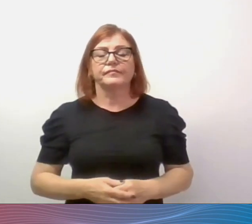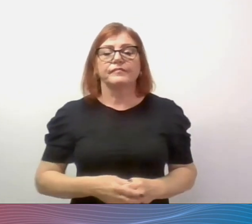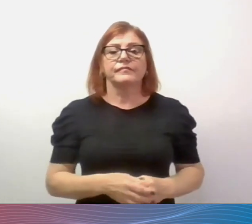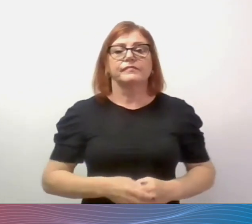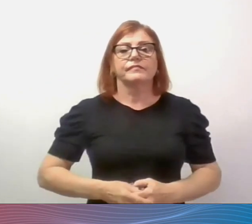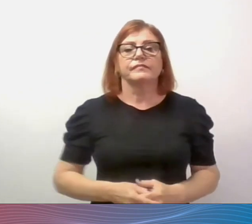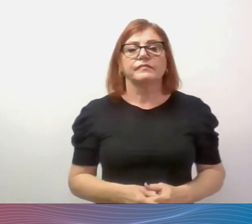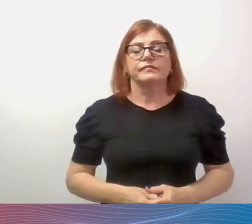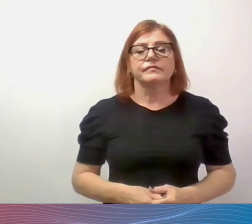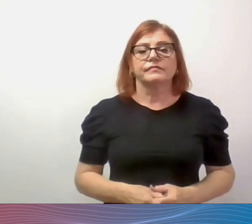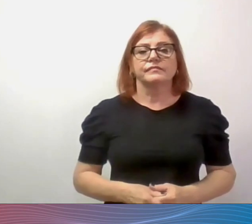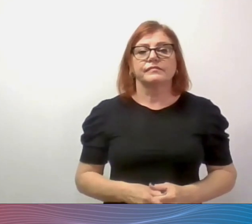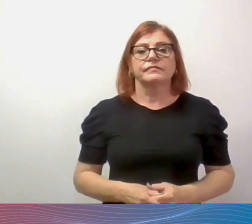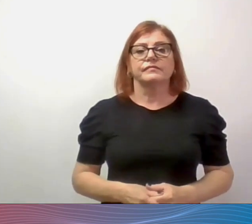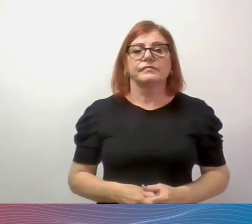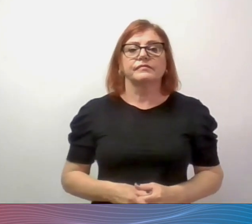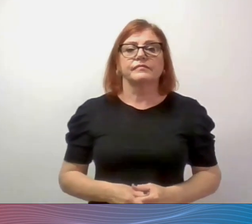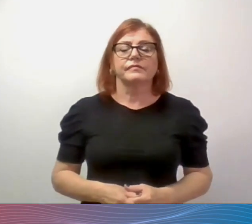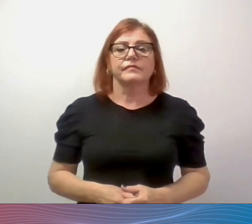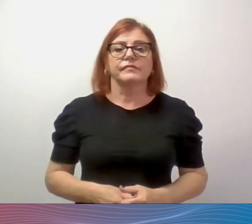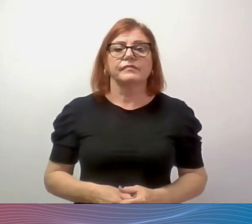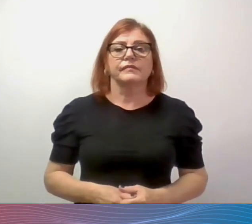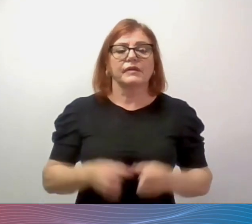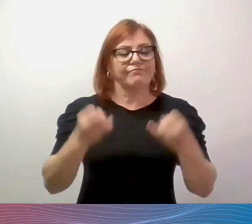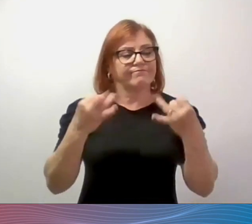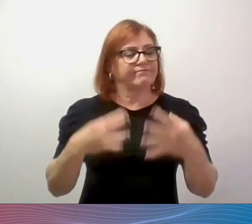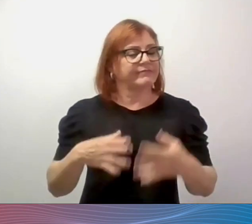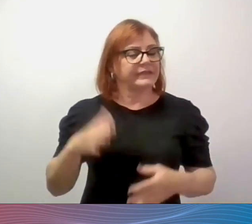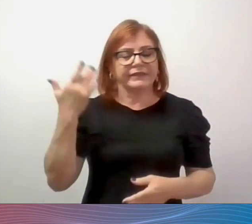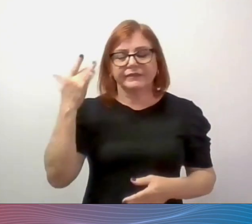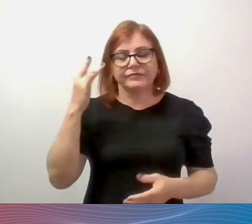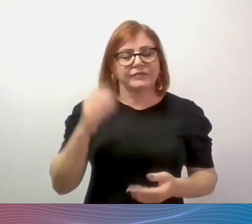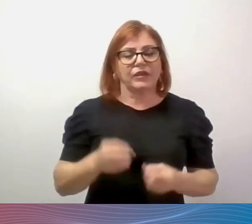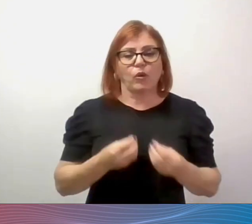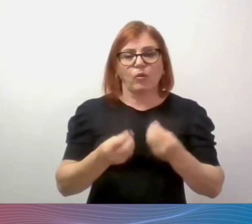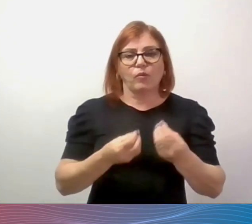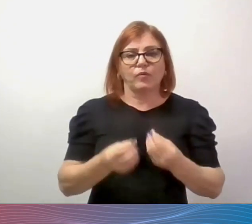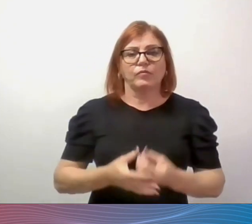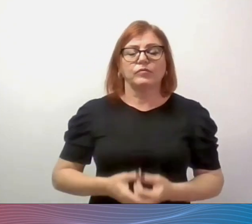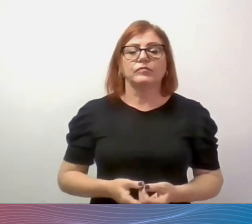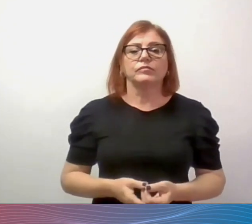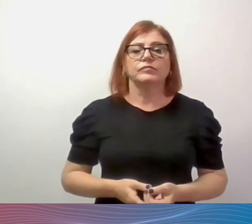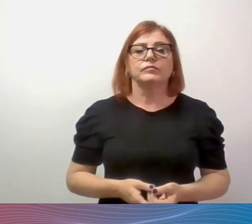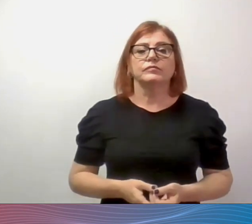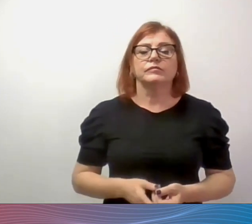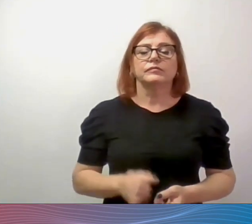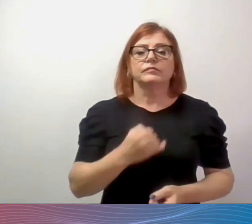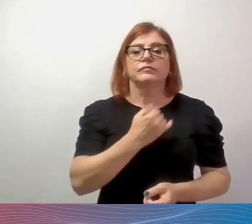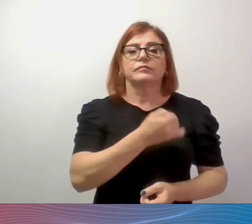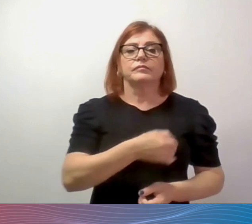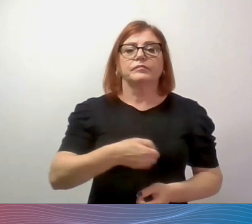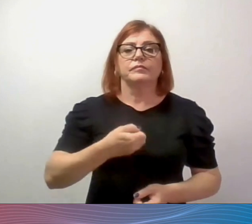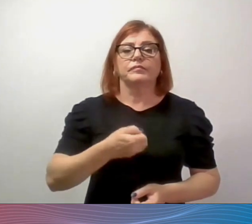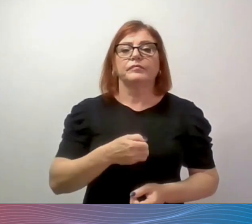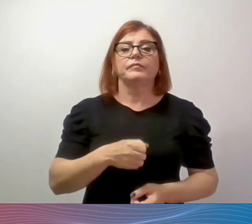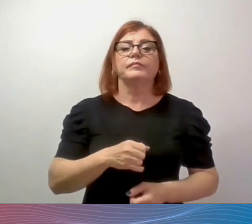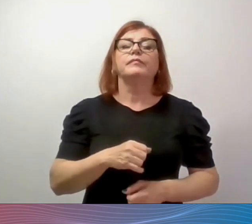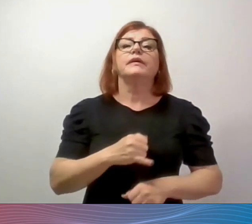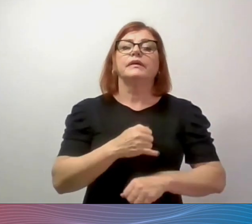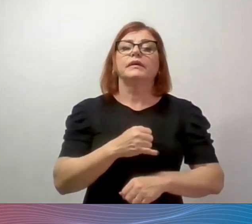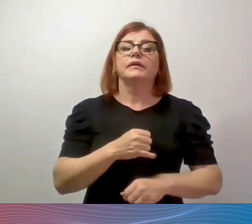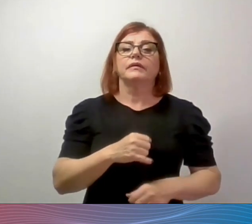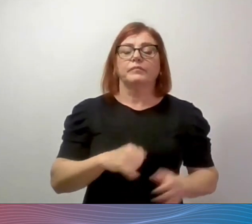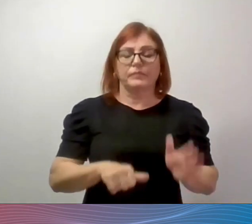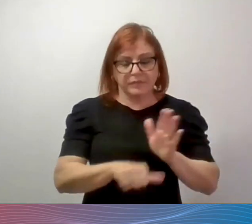eyes. Não tenho tempo para explicar muito isso. Vamos ver também capítulo 3 de 1 João. I don't have time to explain this, so let's go to